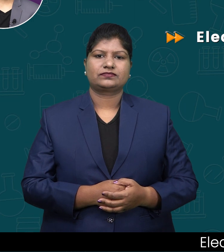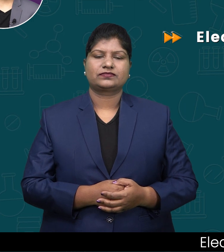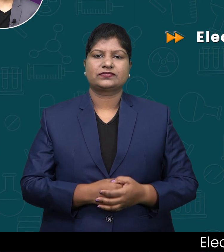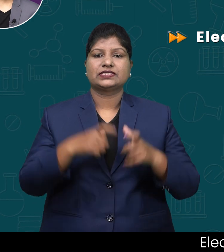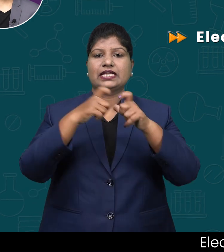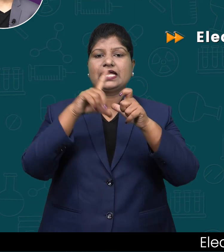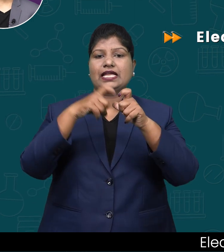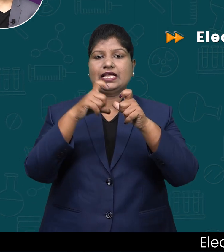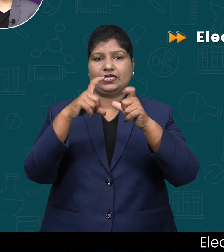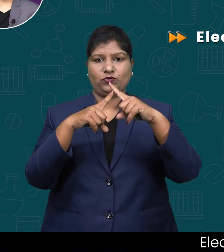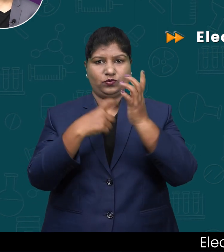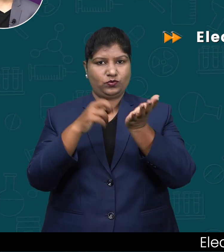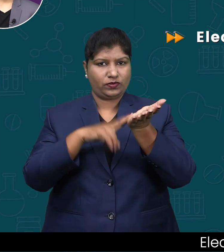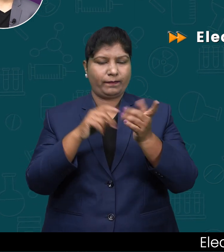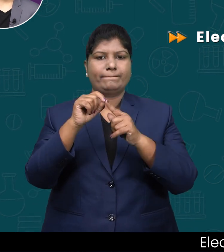electron pair,